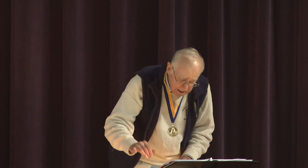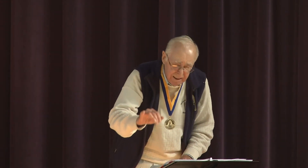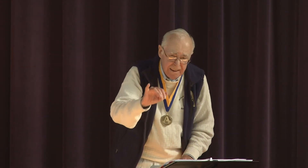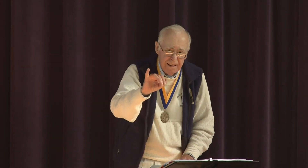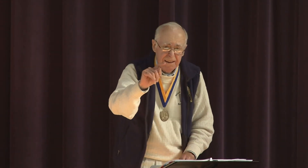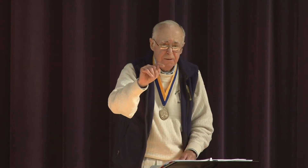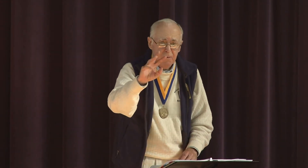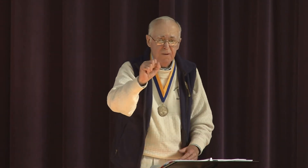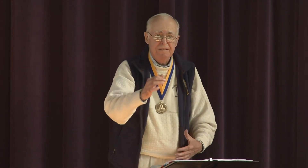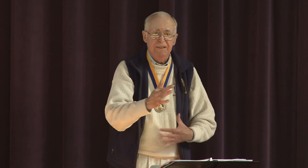university as well.